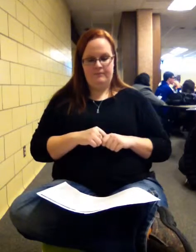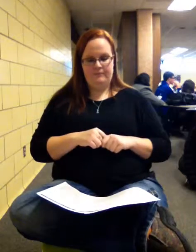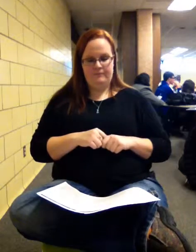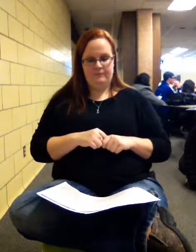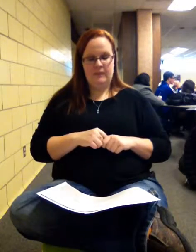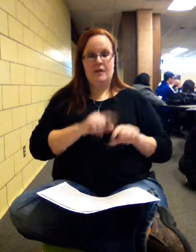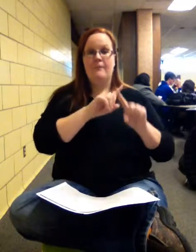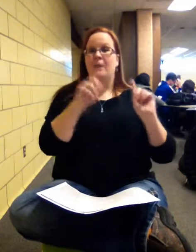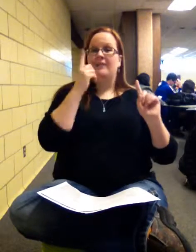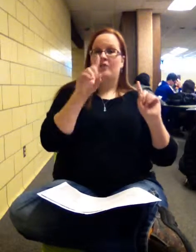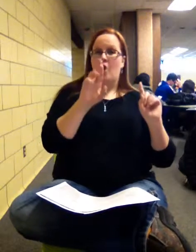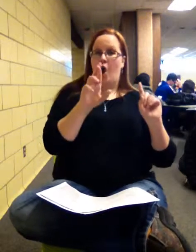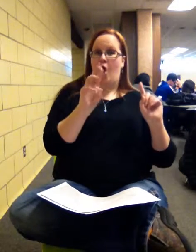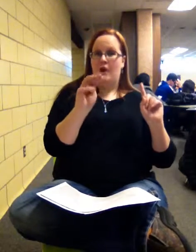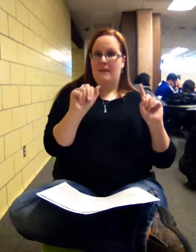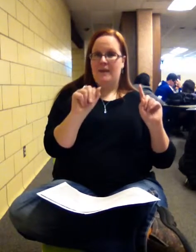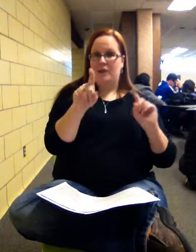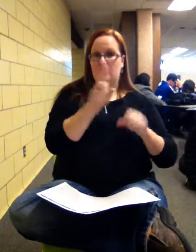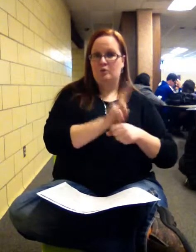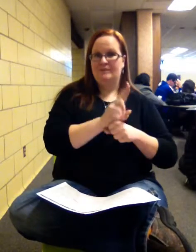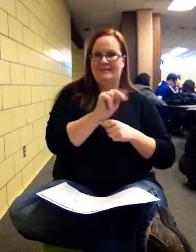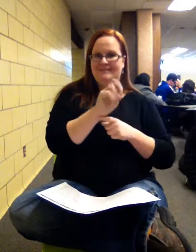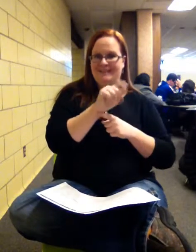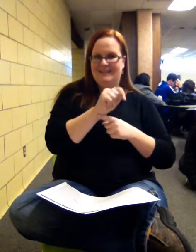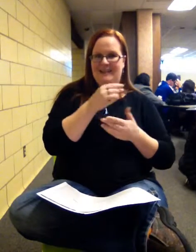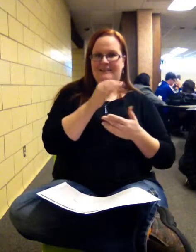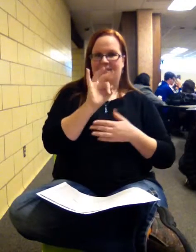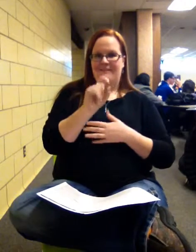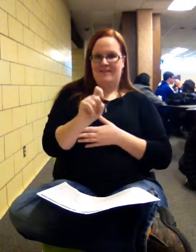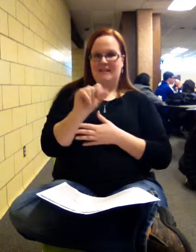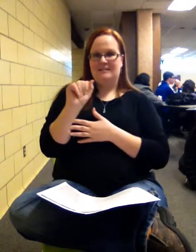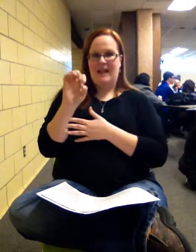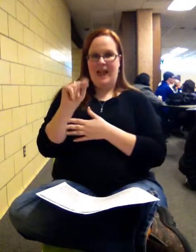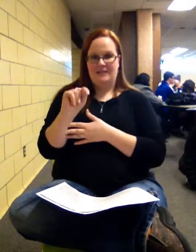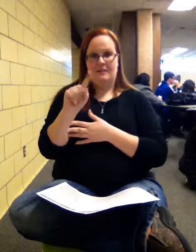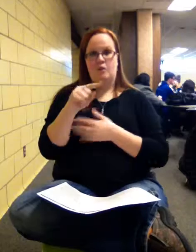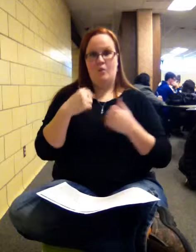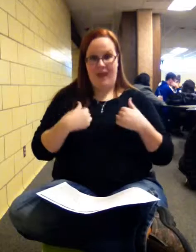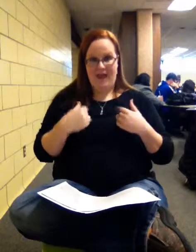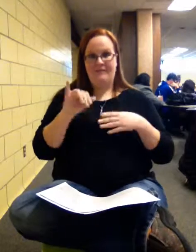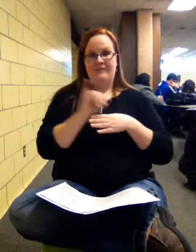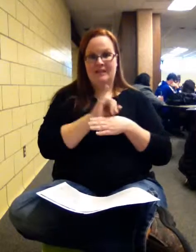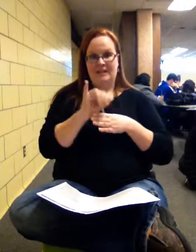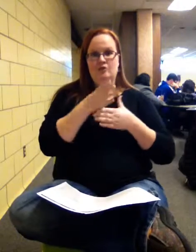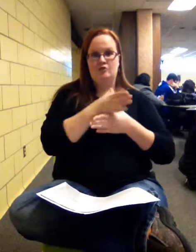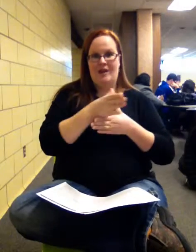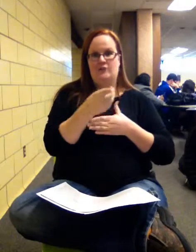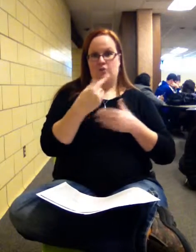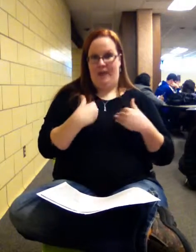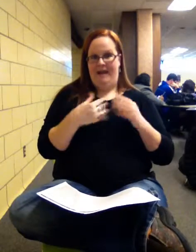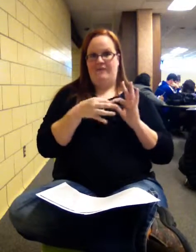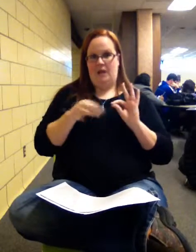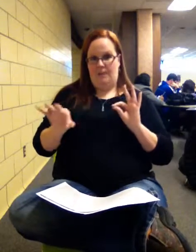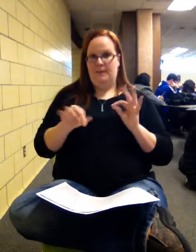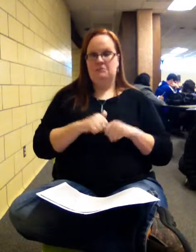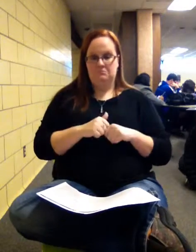But for the RMA, where you're using the net fixed assets, you will have an industry average, and you will have a comment. Does that make